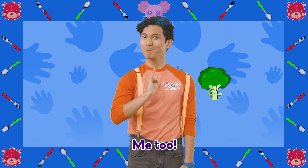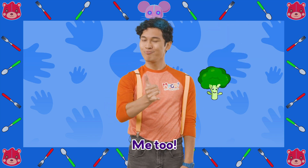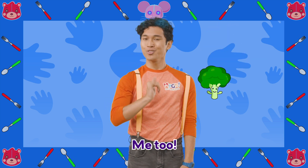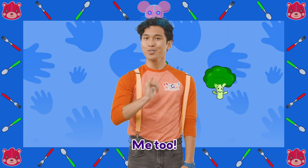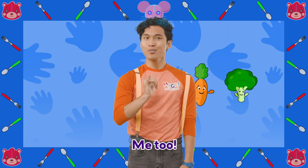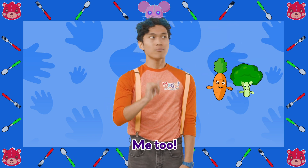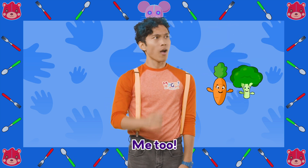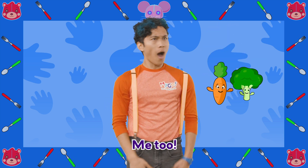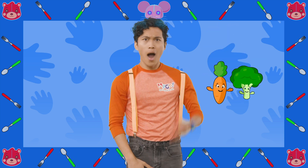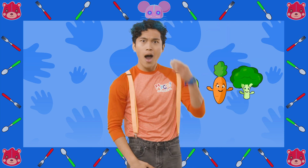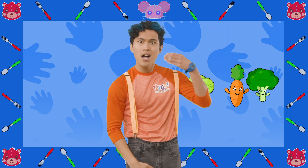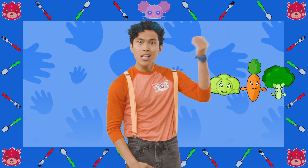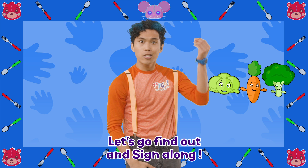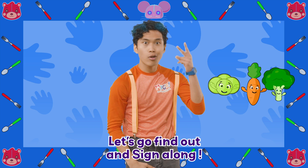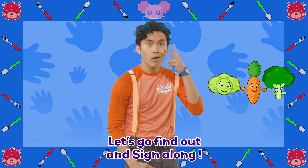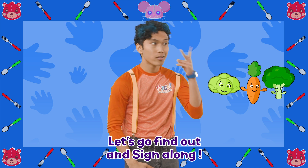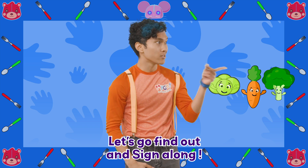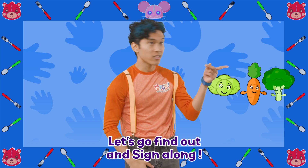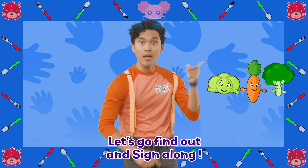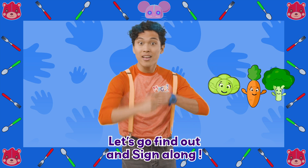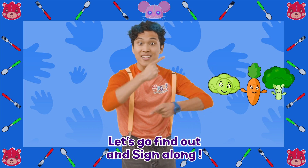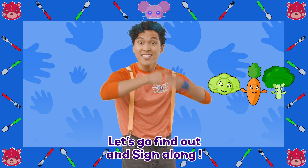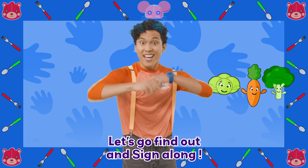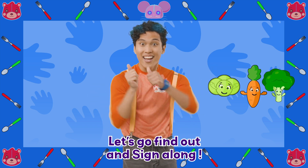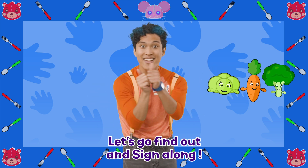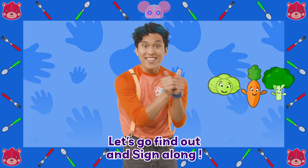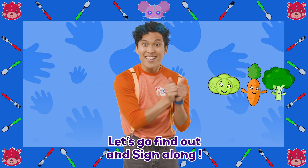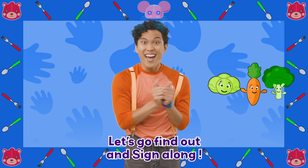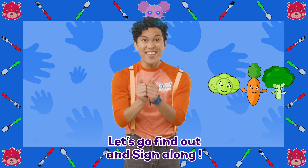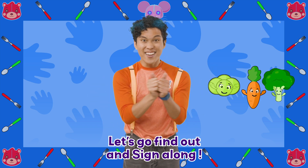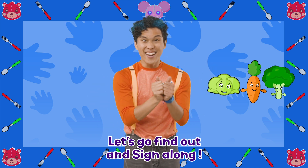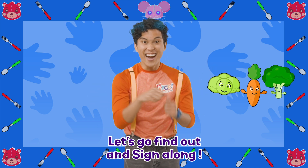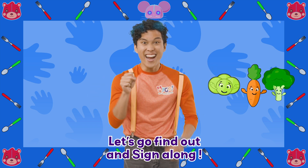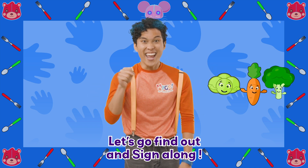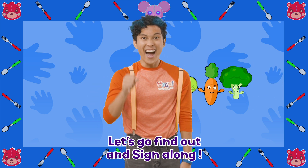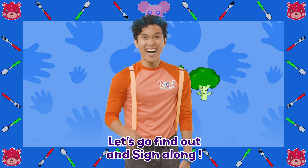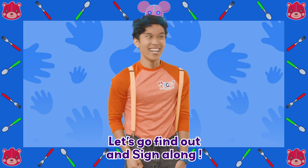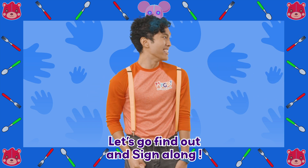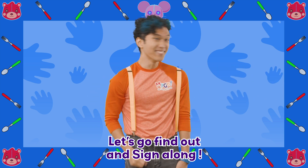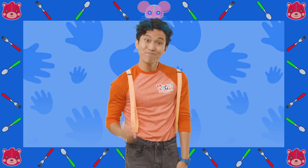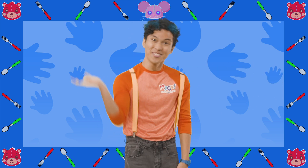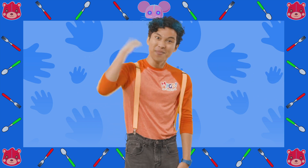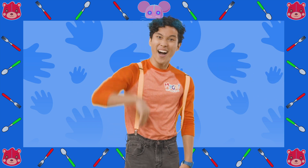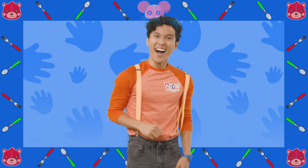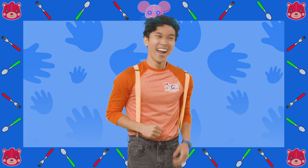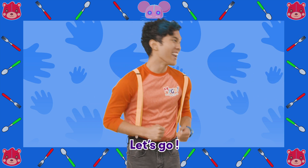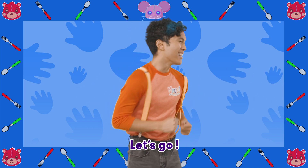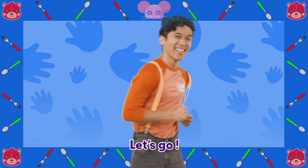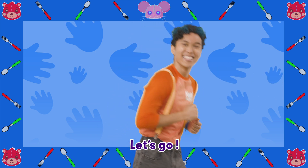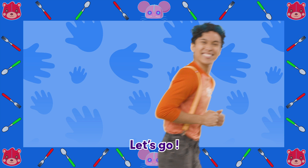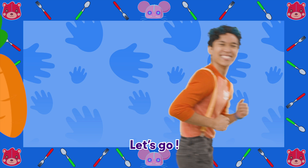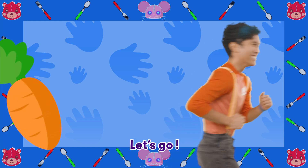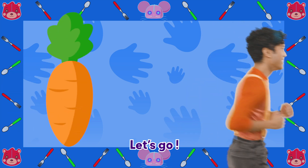too. Let's go find out and sign along. Let's go.